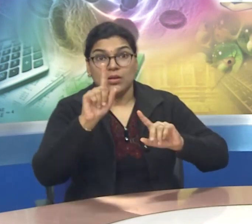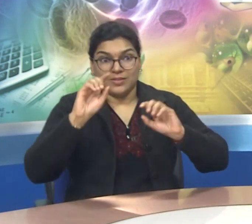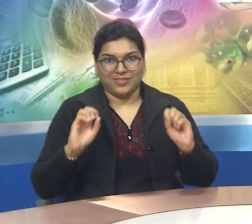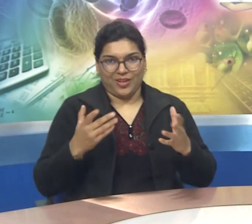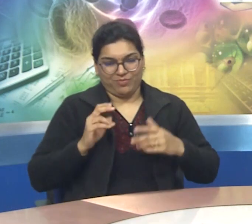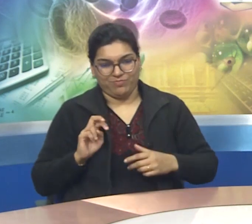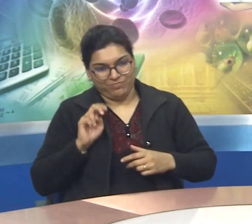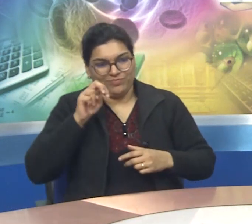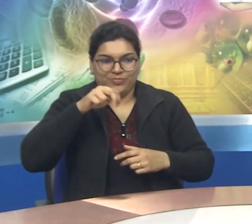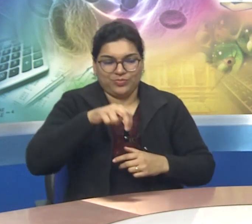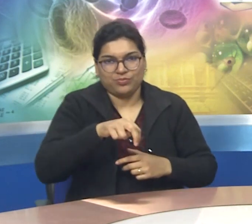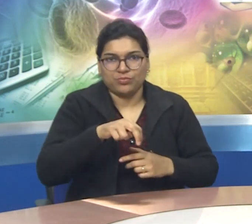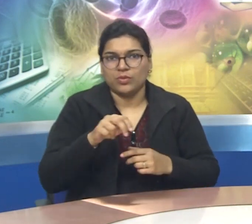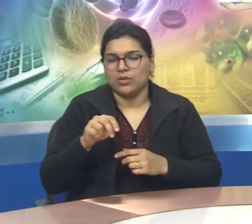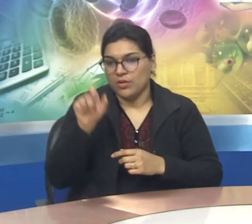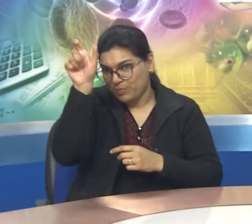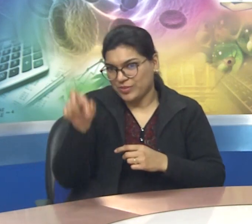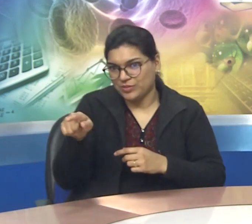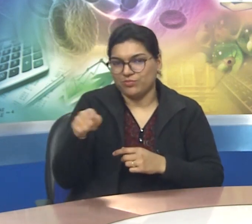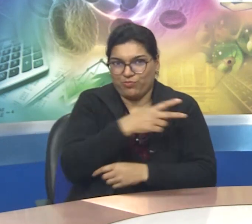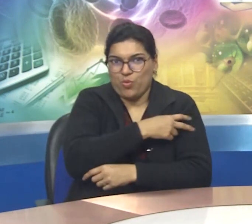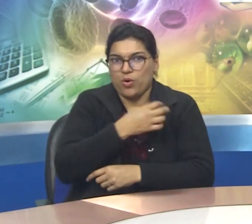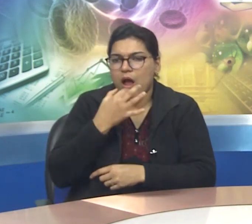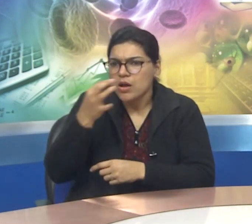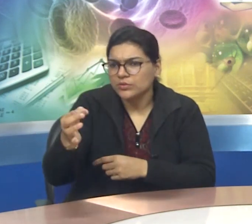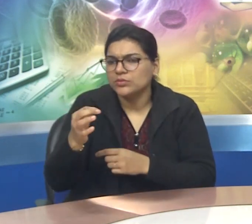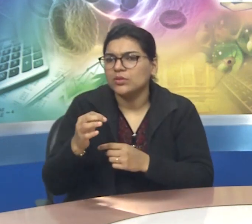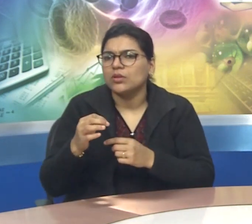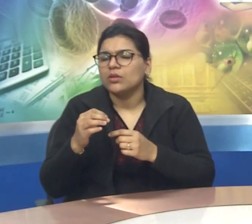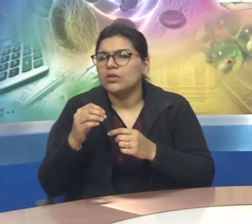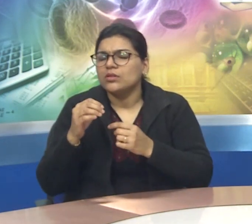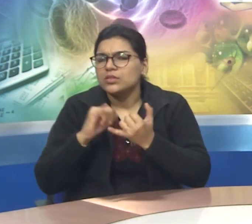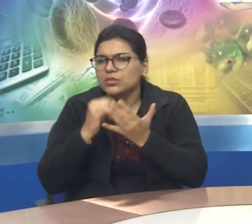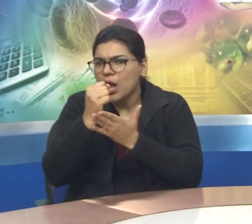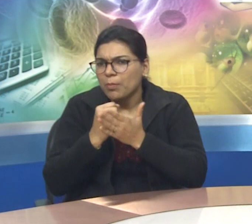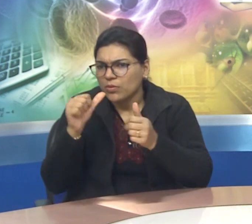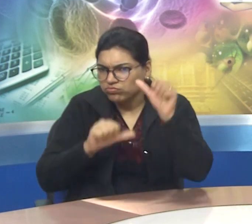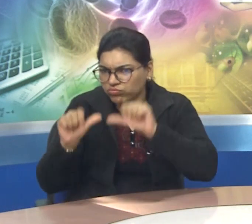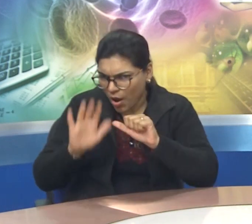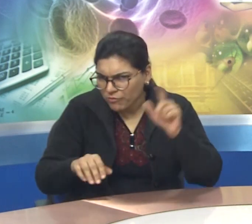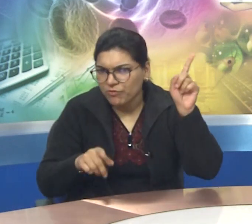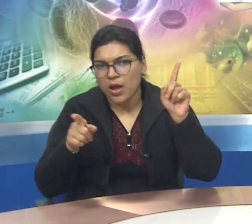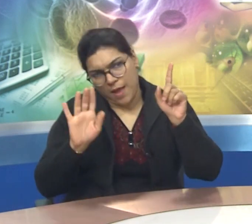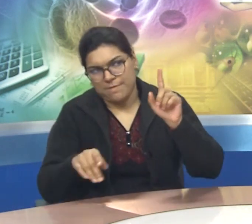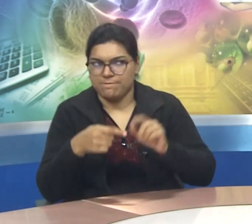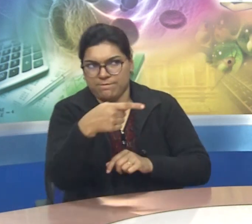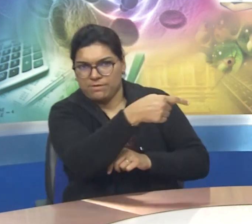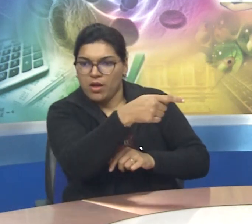is that the book may be placed within the easy reach of the readers. The third law